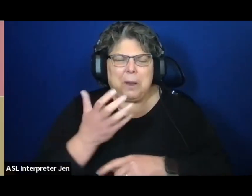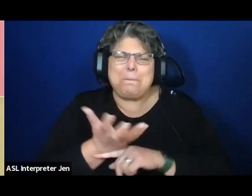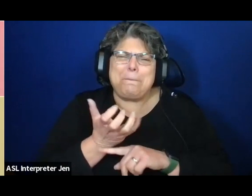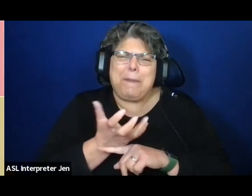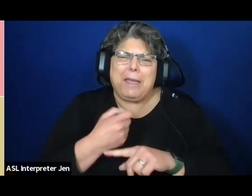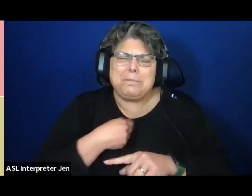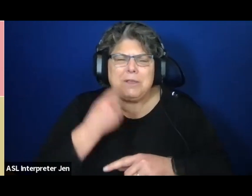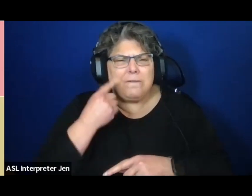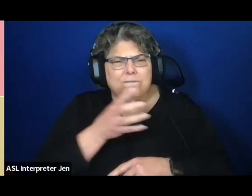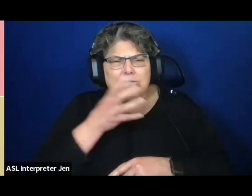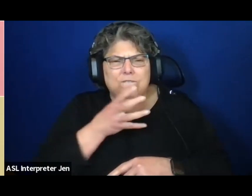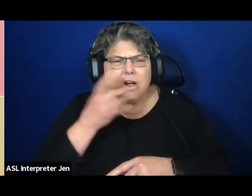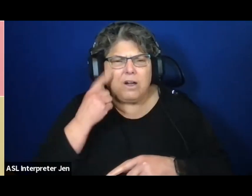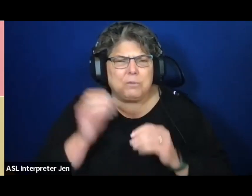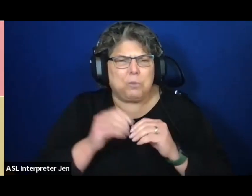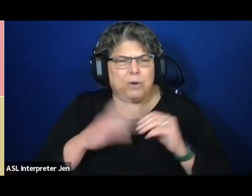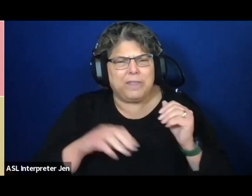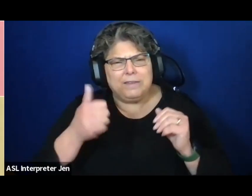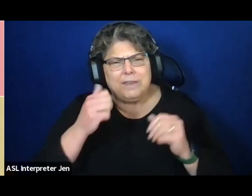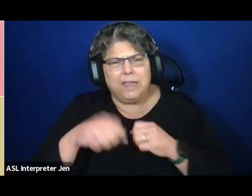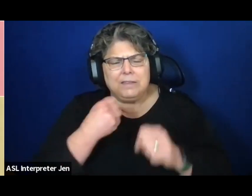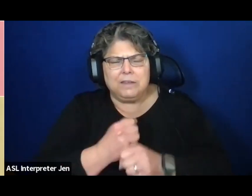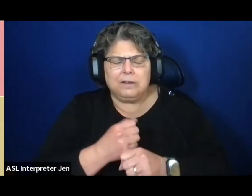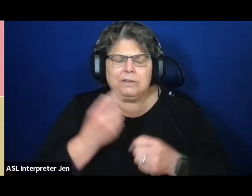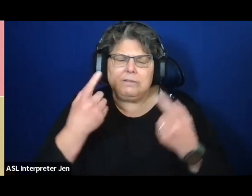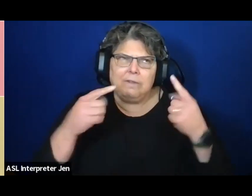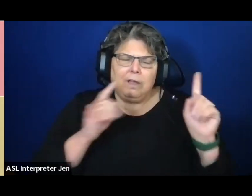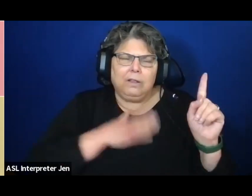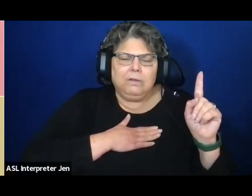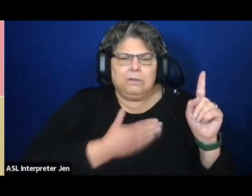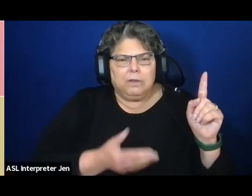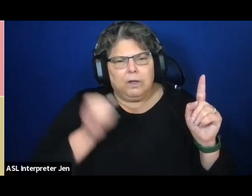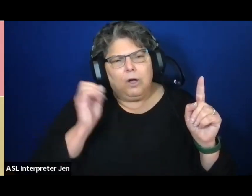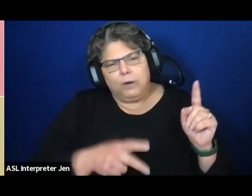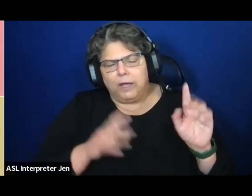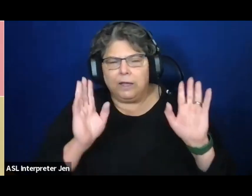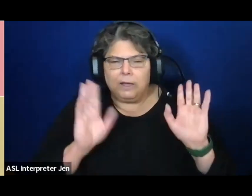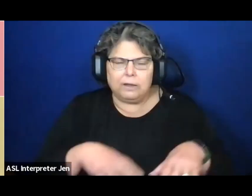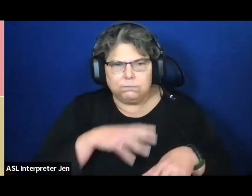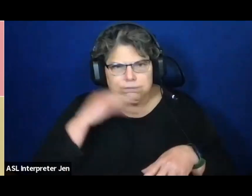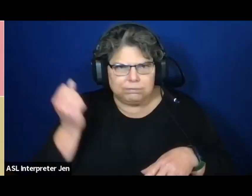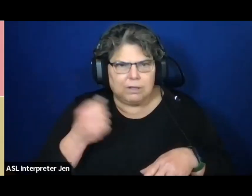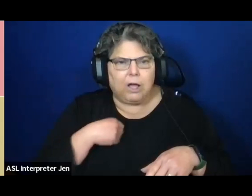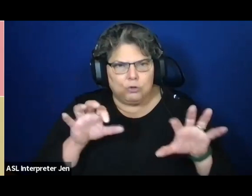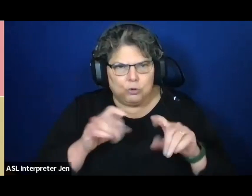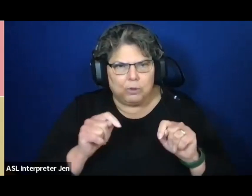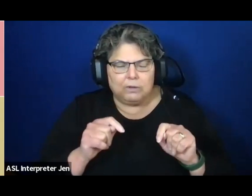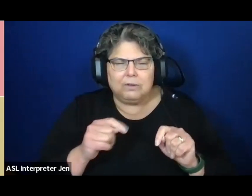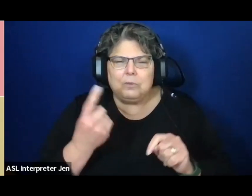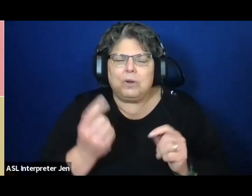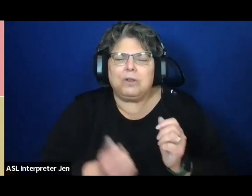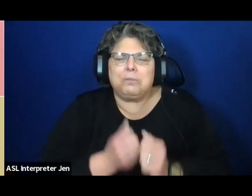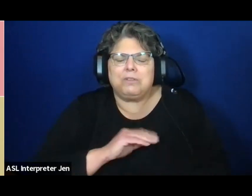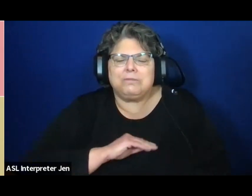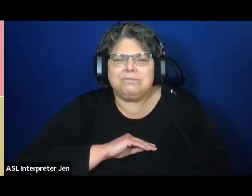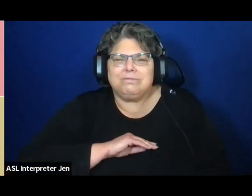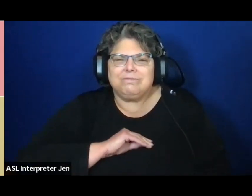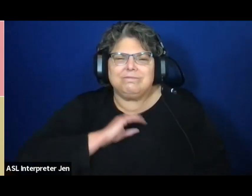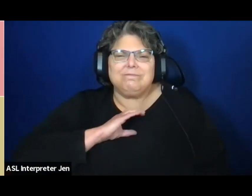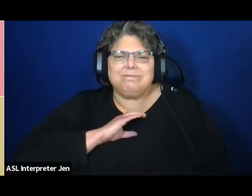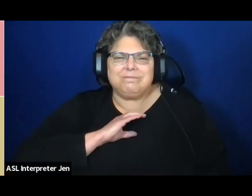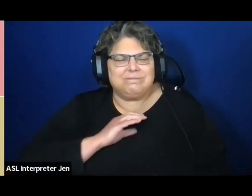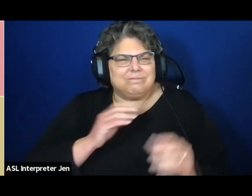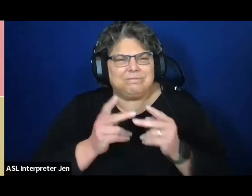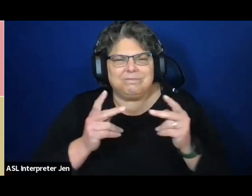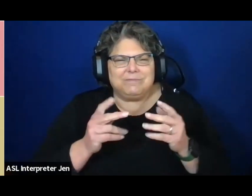over a decade. Finally, I caved in 2019. I said, okay, let's do it. I'm over it. Let's just do it. And it has been one of the most fulfilling experiences for me,